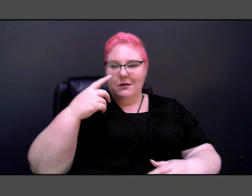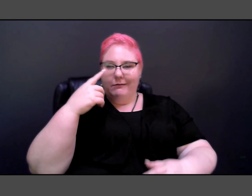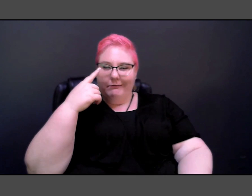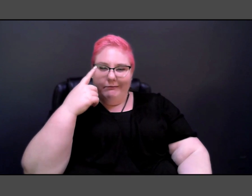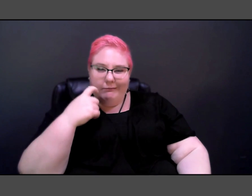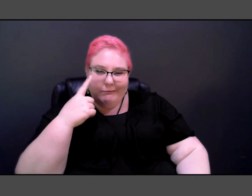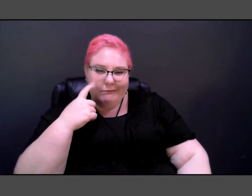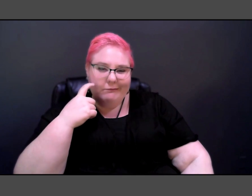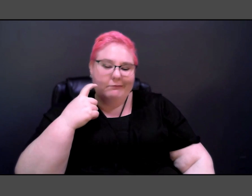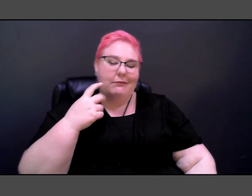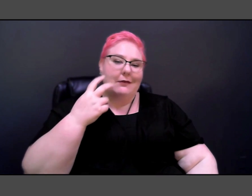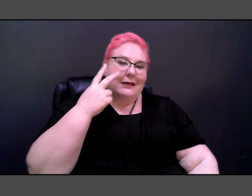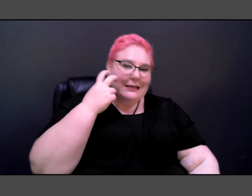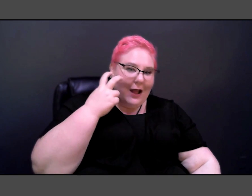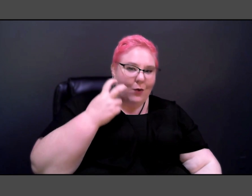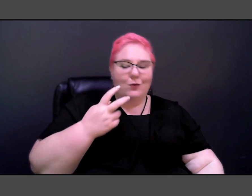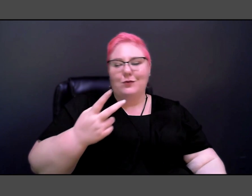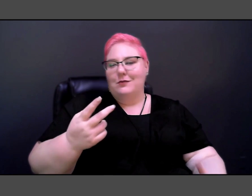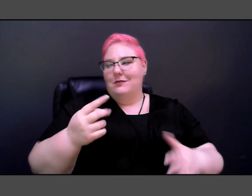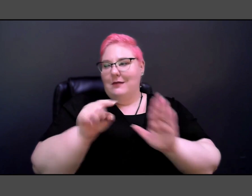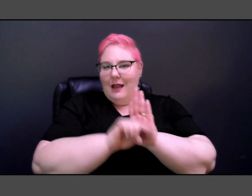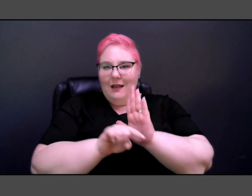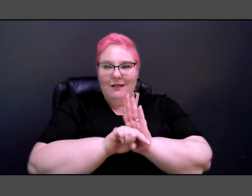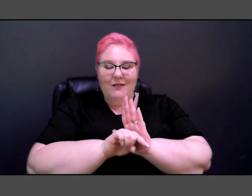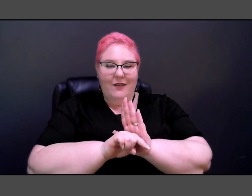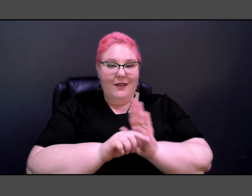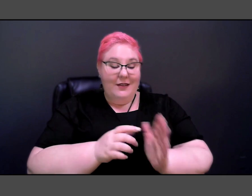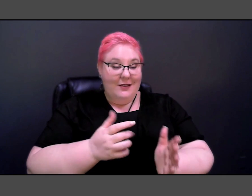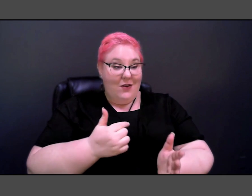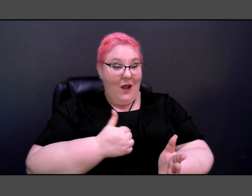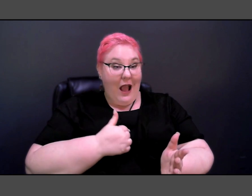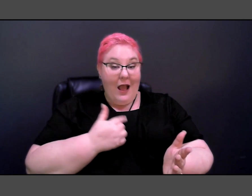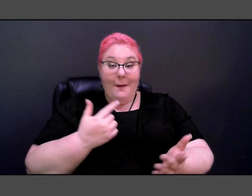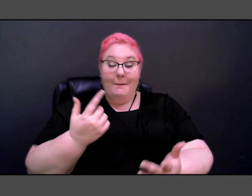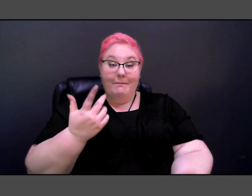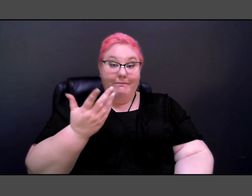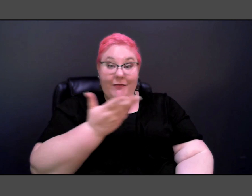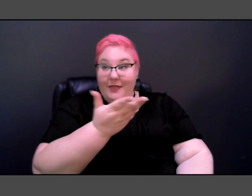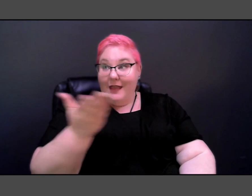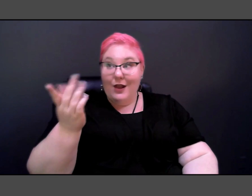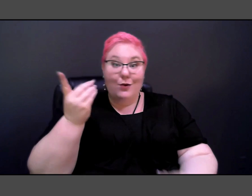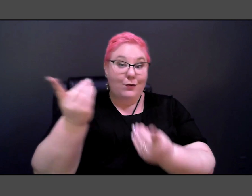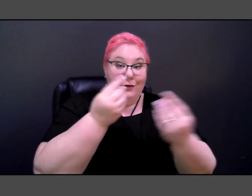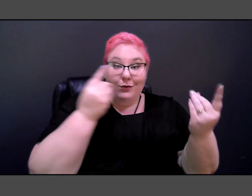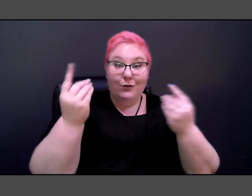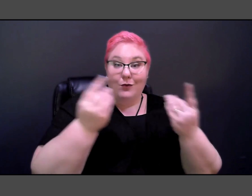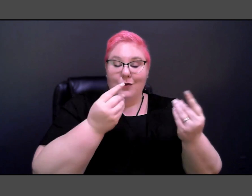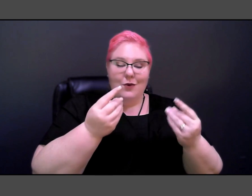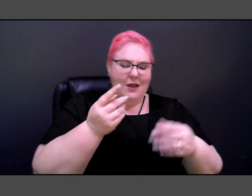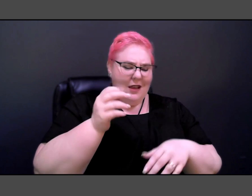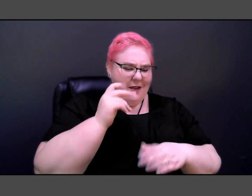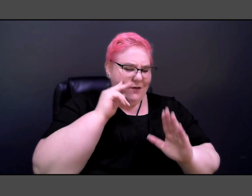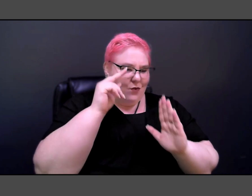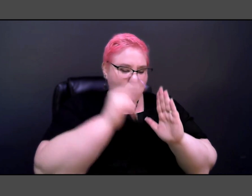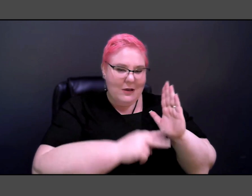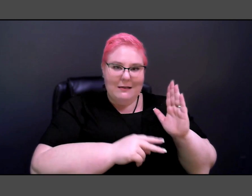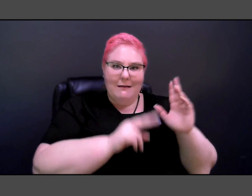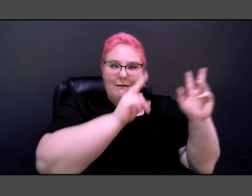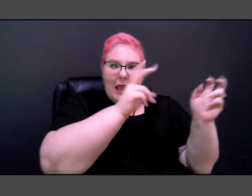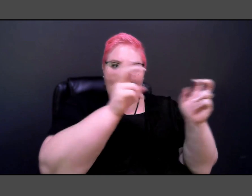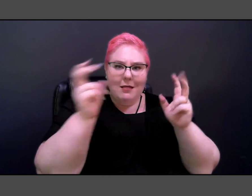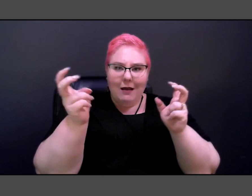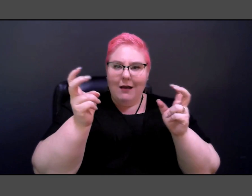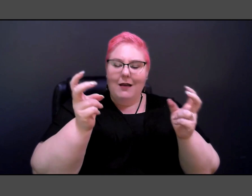I'm out there and you look at the headlines, and there was another mass shooting, for example,